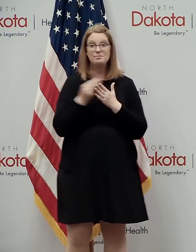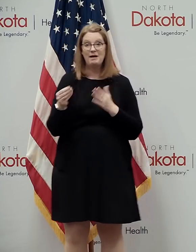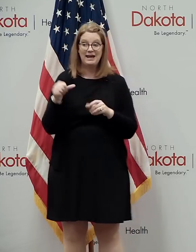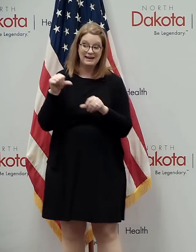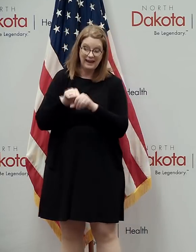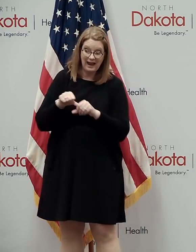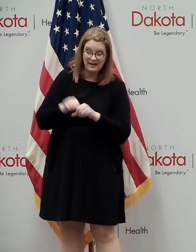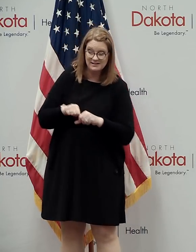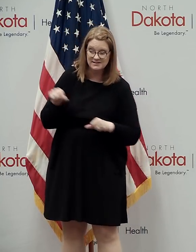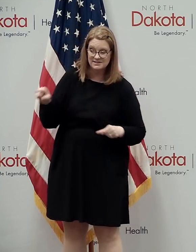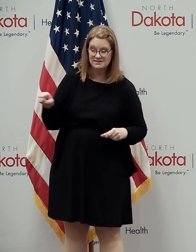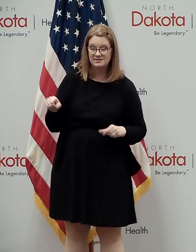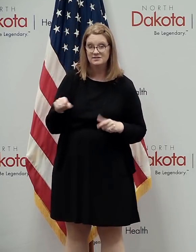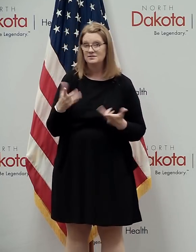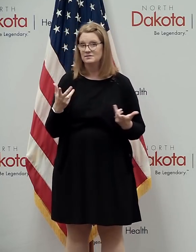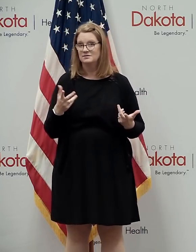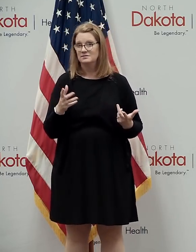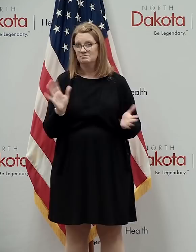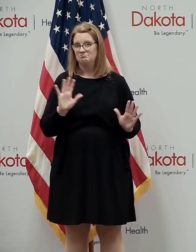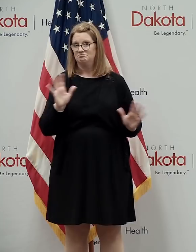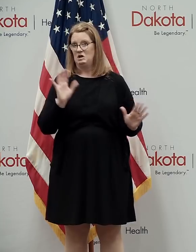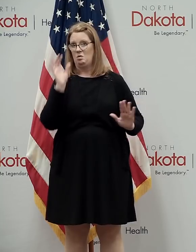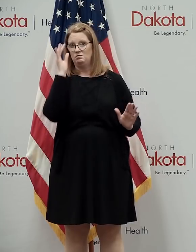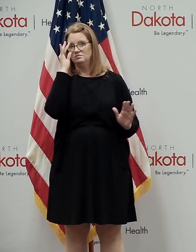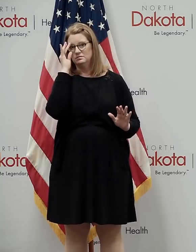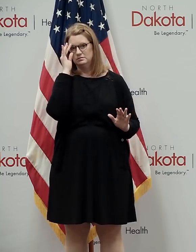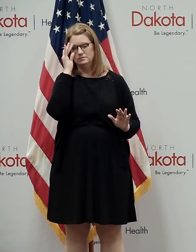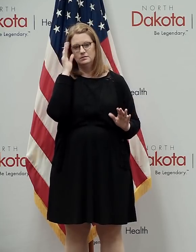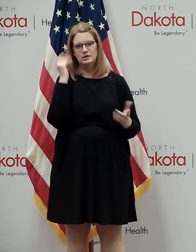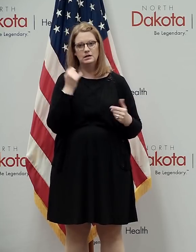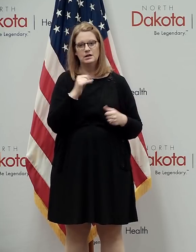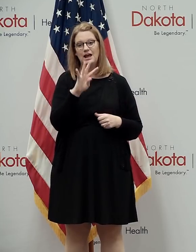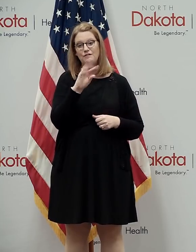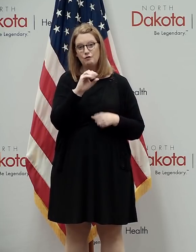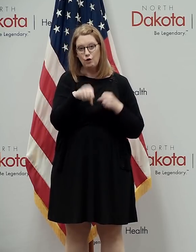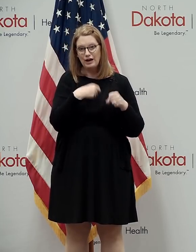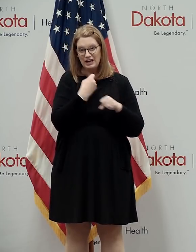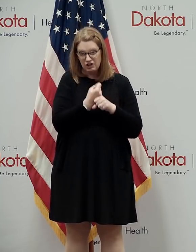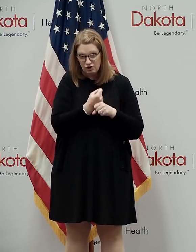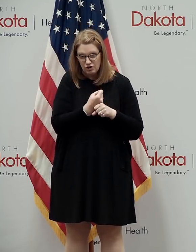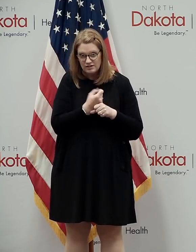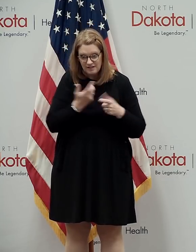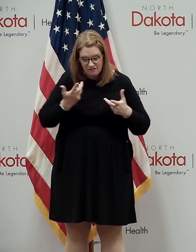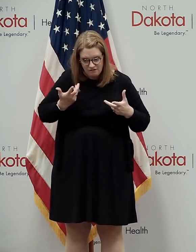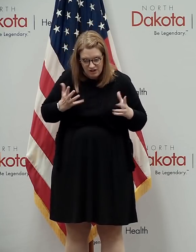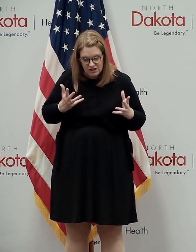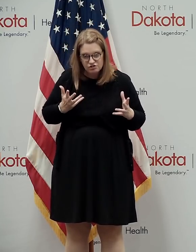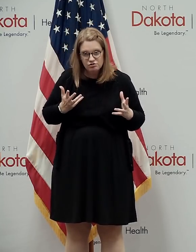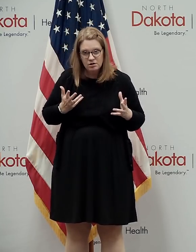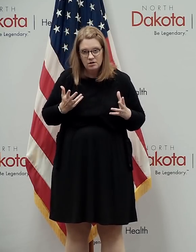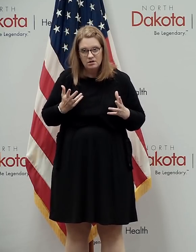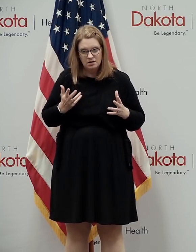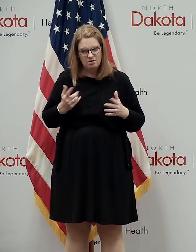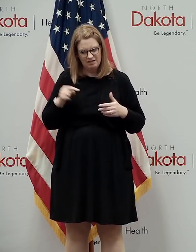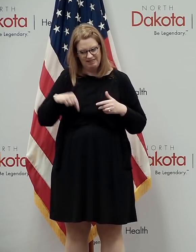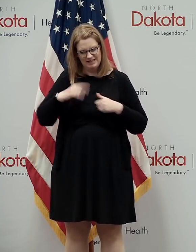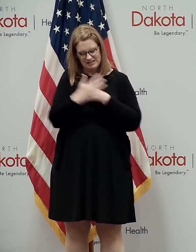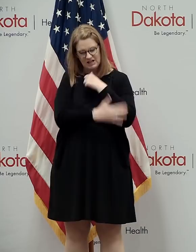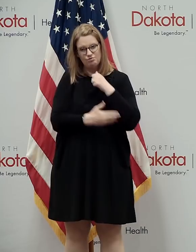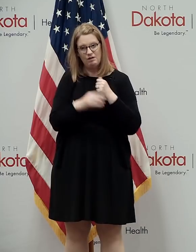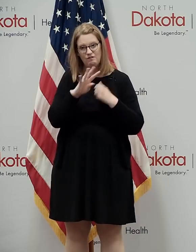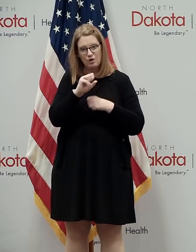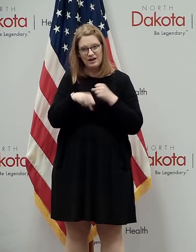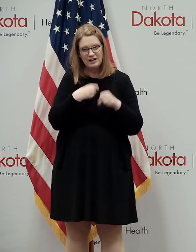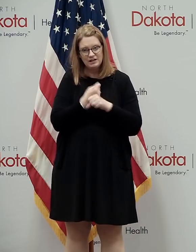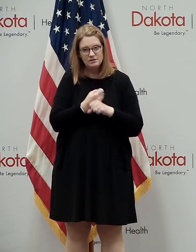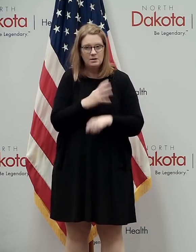thing for energy security. We finally got to a point after 40 years in our country where we had not just